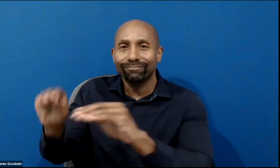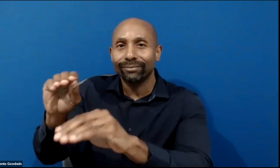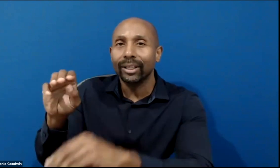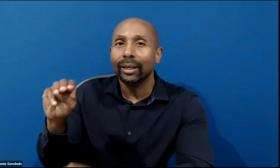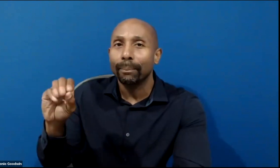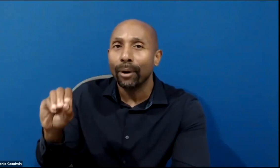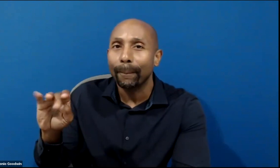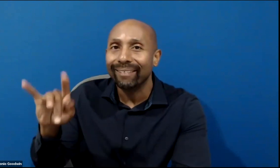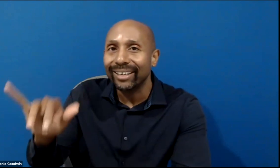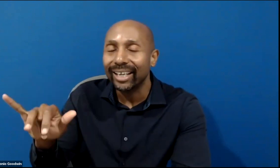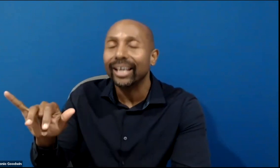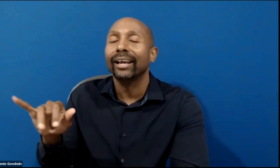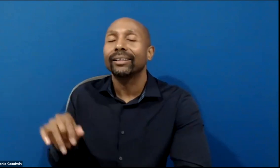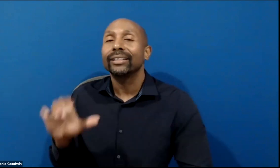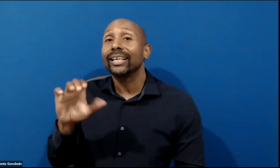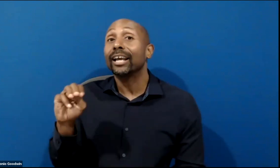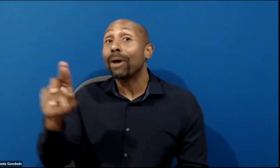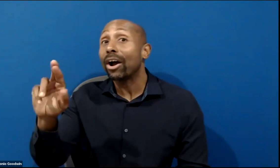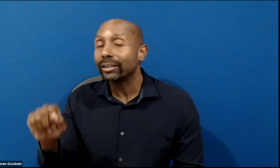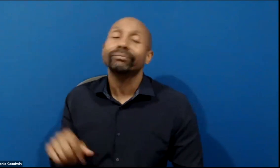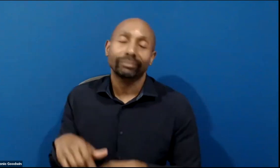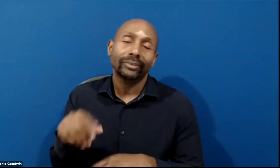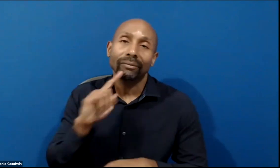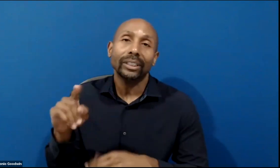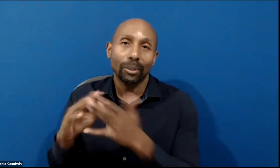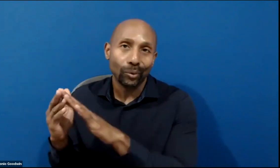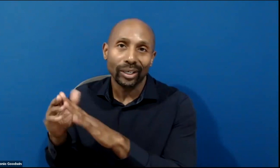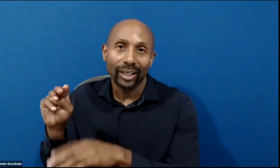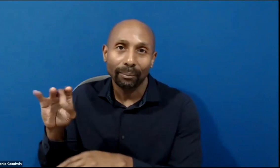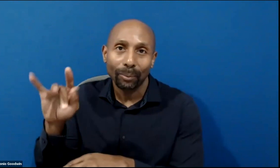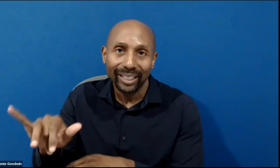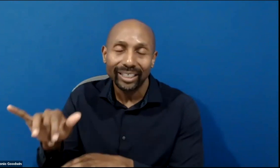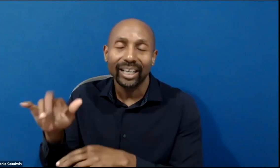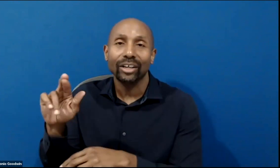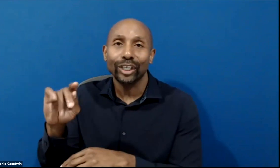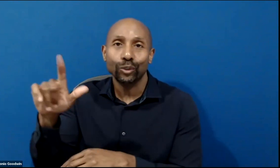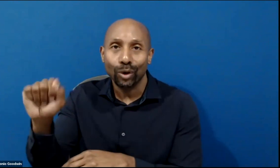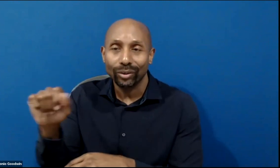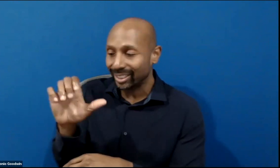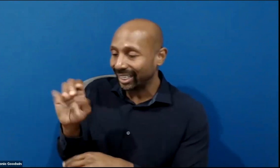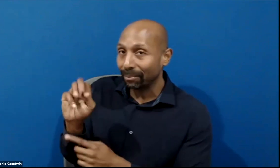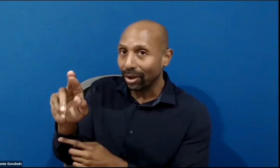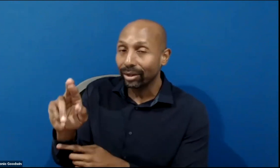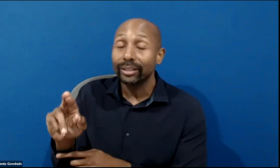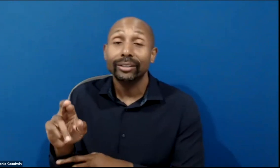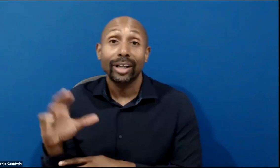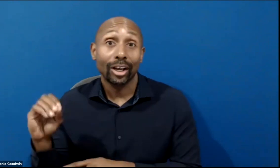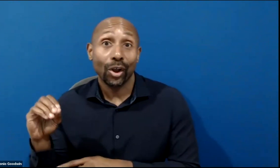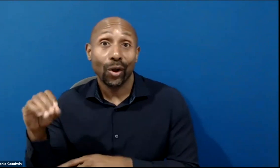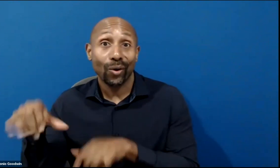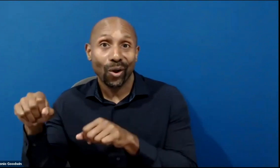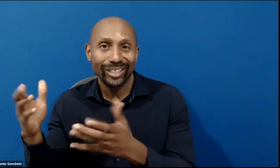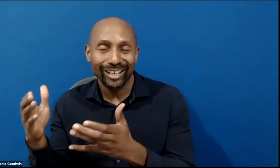today. My wonderful co-host, Jonathan, is joining us. Jonathan, if you want to say hello to the